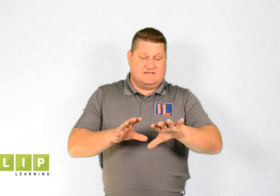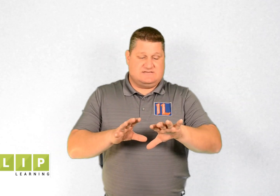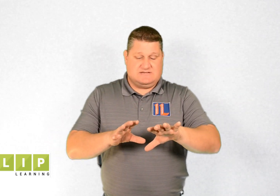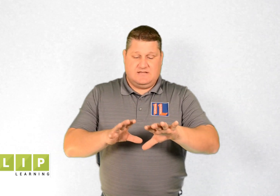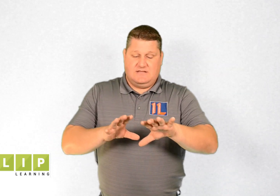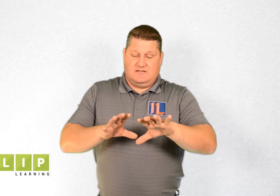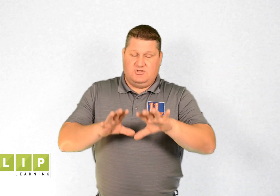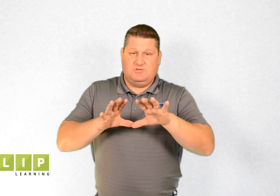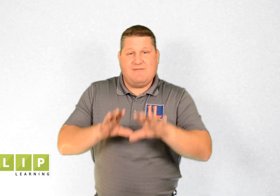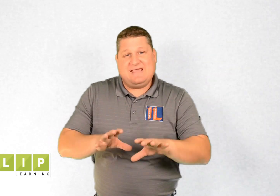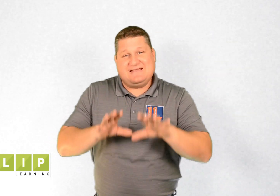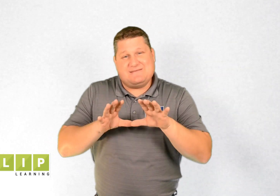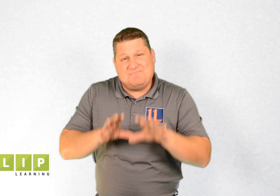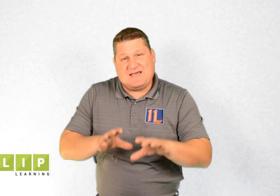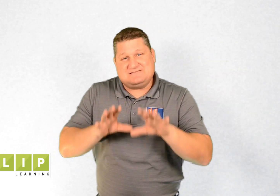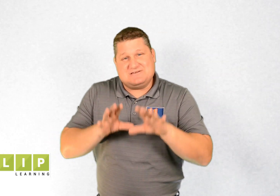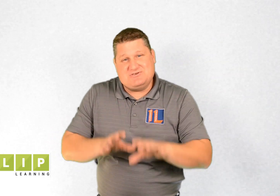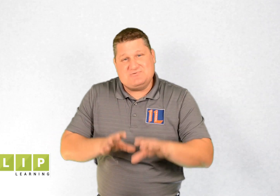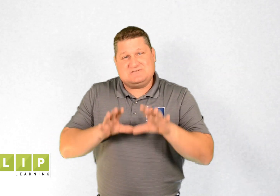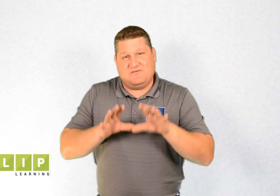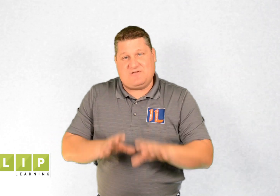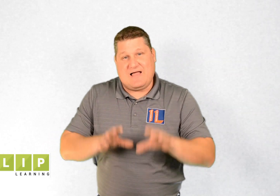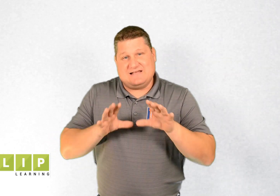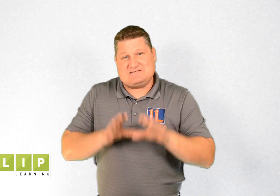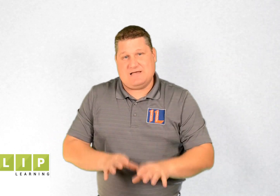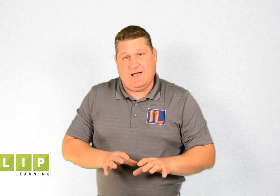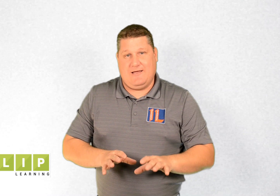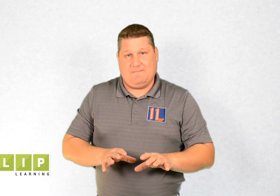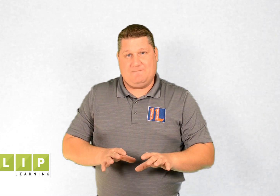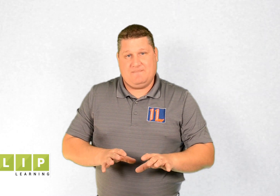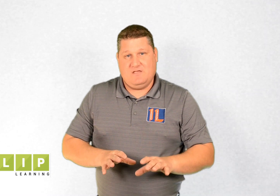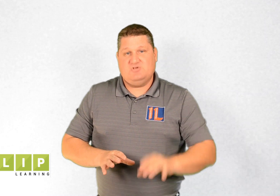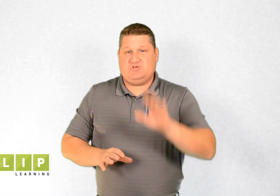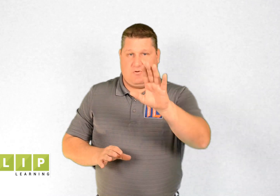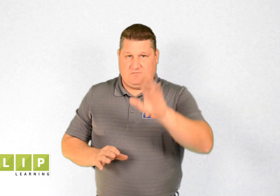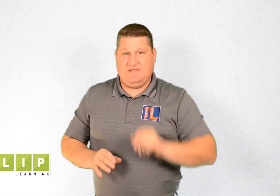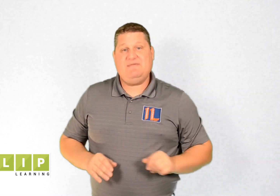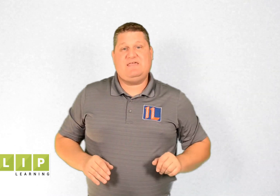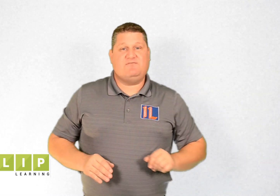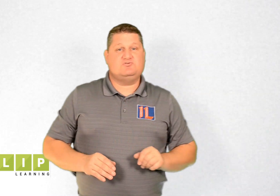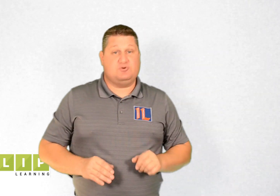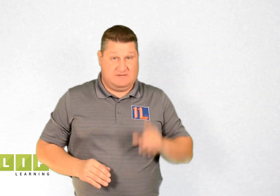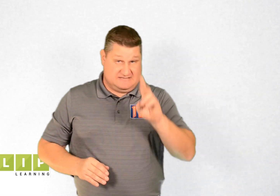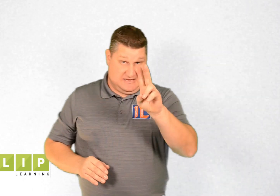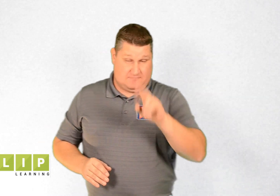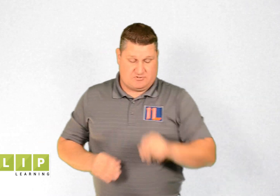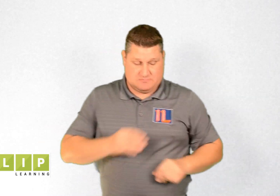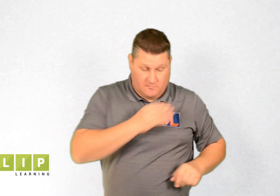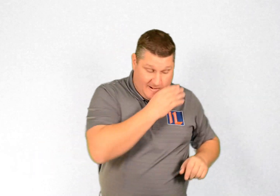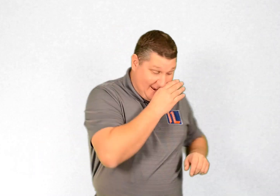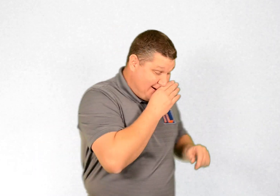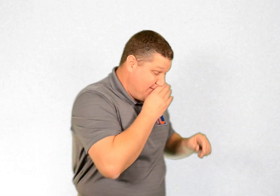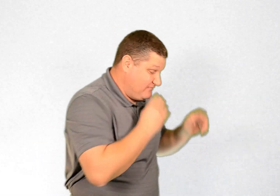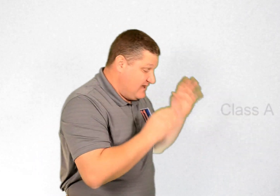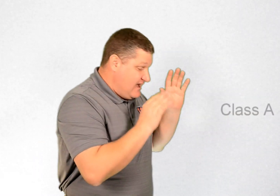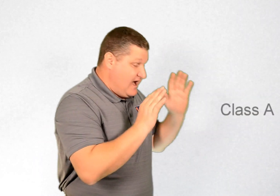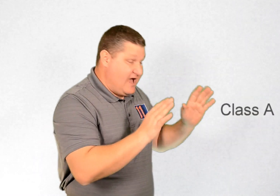is making the best use of class time. So let me give you two examples right here. I